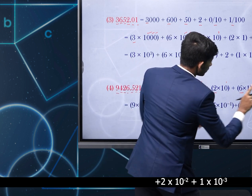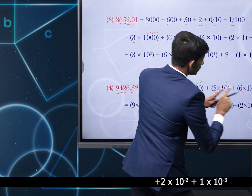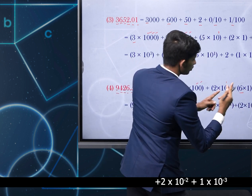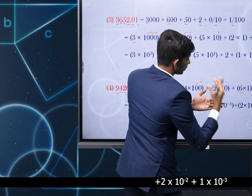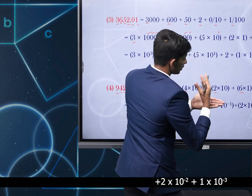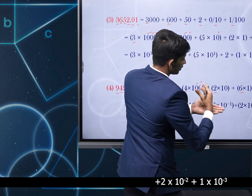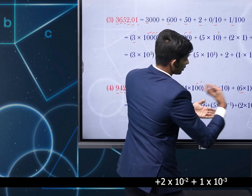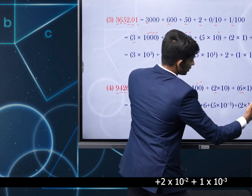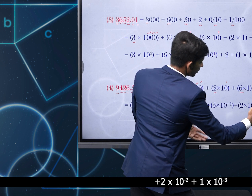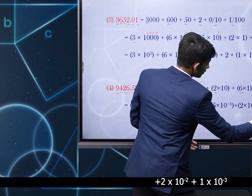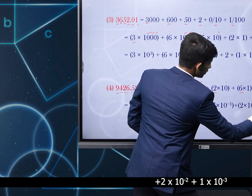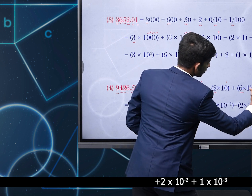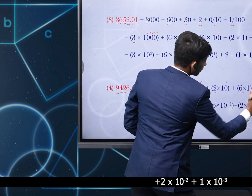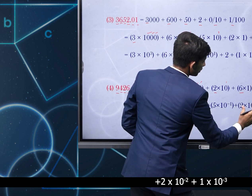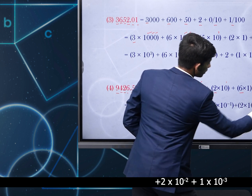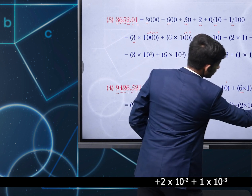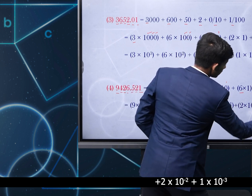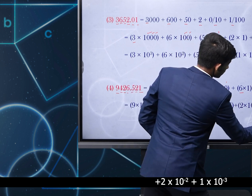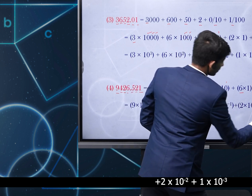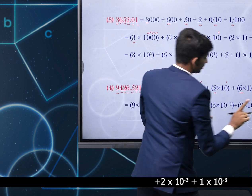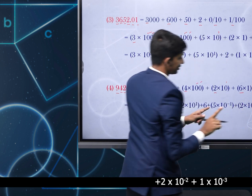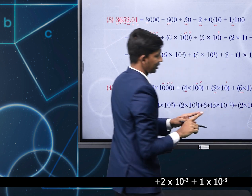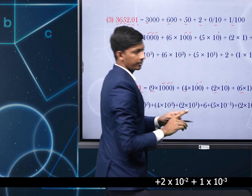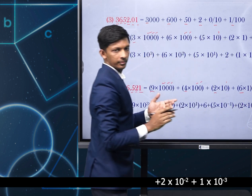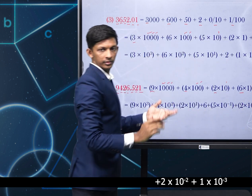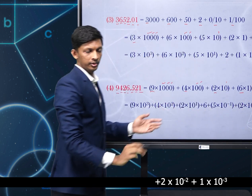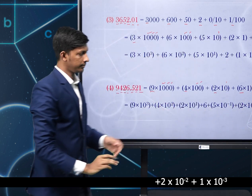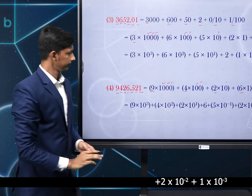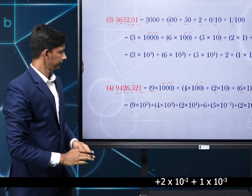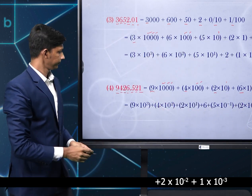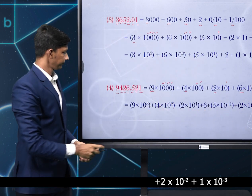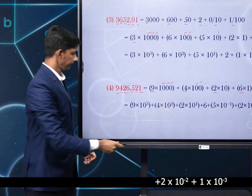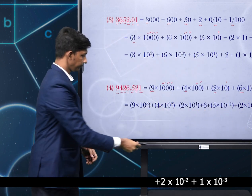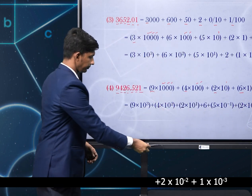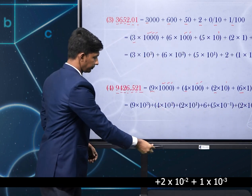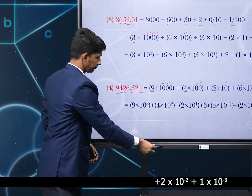2 into 10 to the power of minus 2 plus 1 into 10 to the power of minus 3.